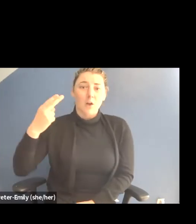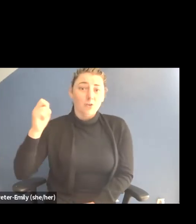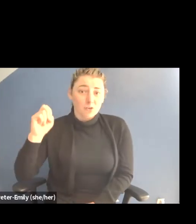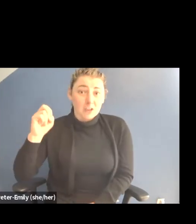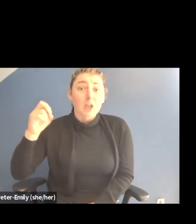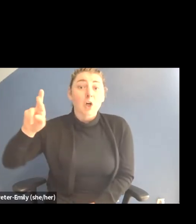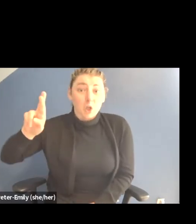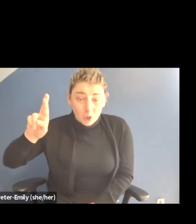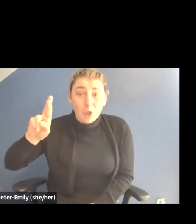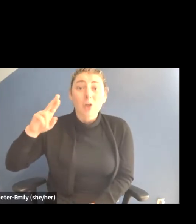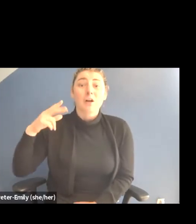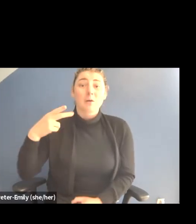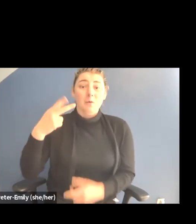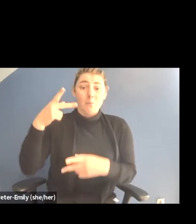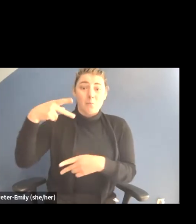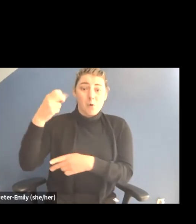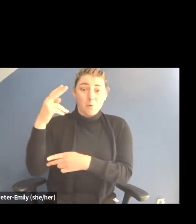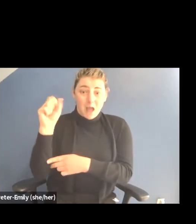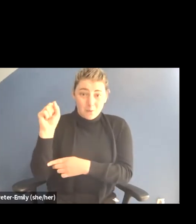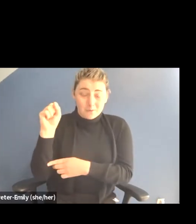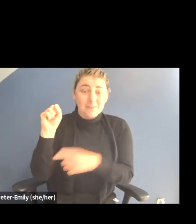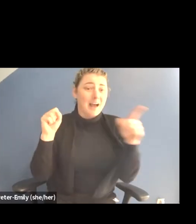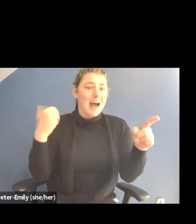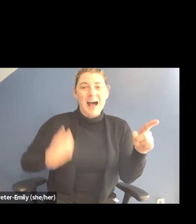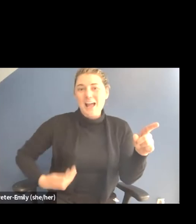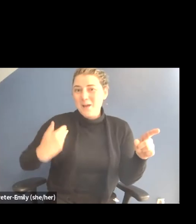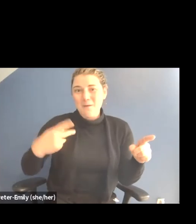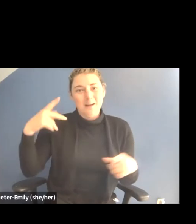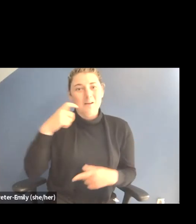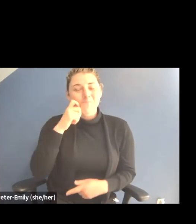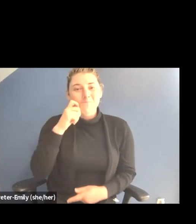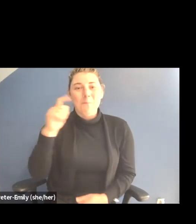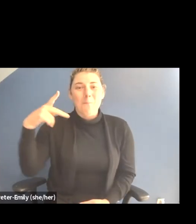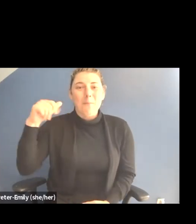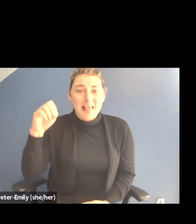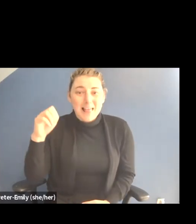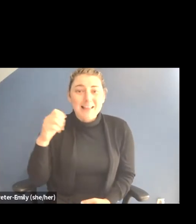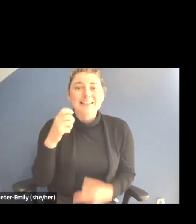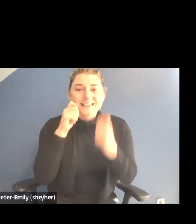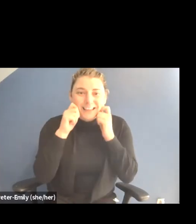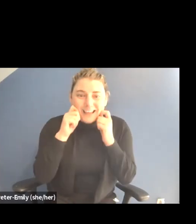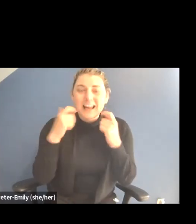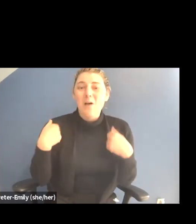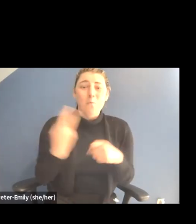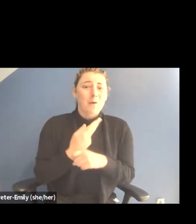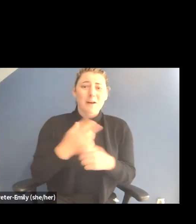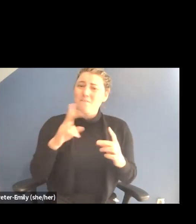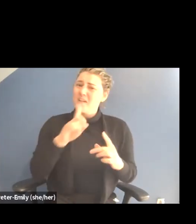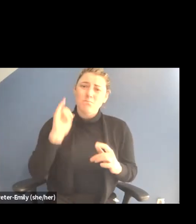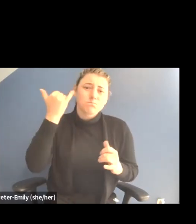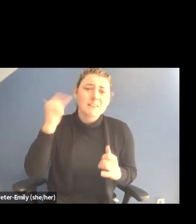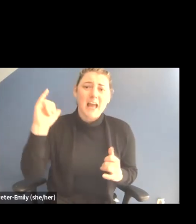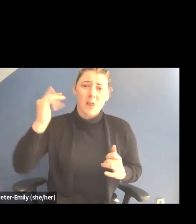a pale-skinned white woman with ever-growing long brown hair. I'm wearing a vibrant yellow dress with flowers on